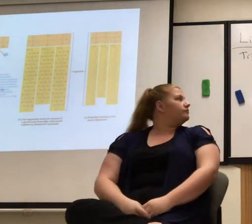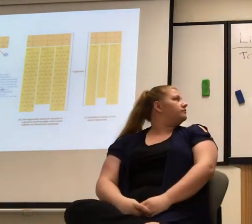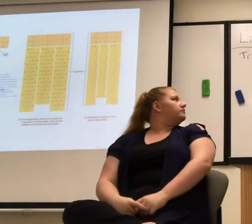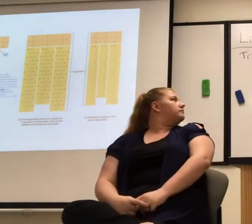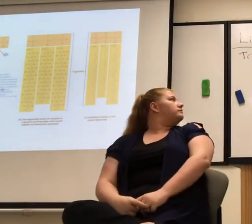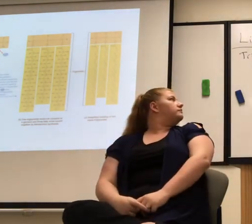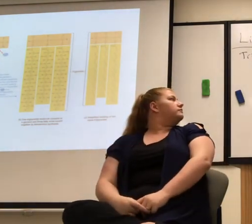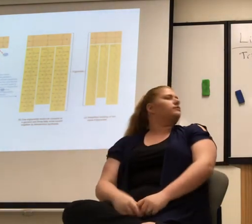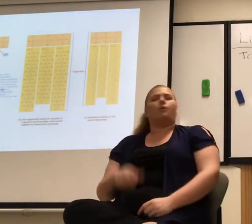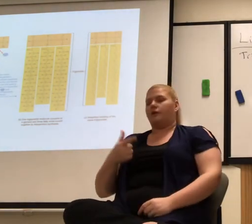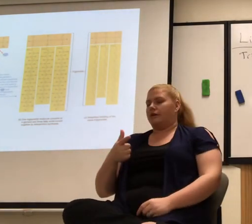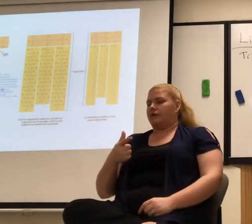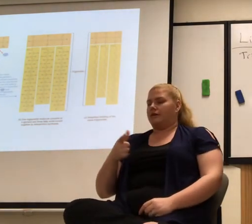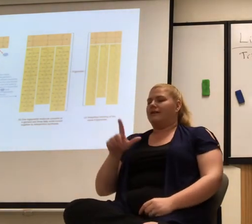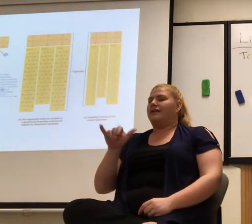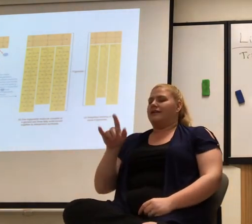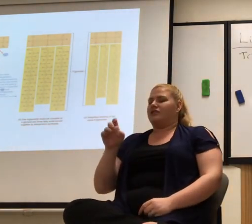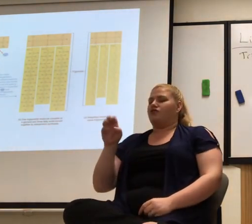glycerol